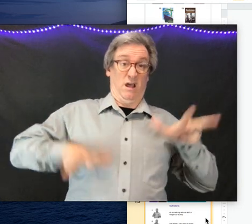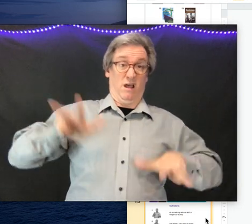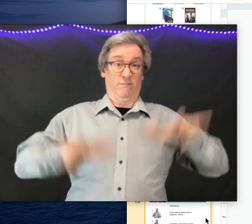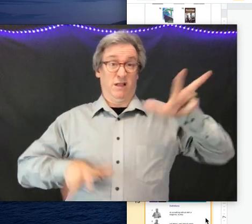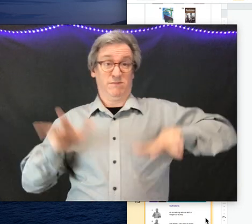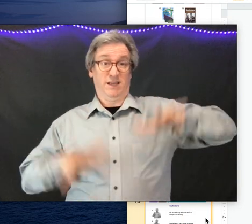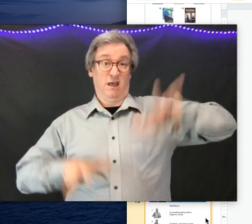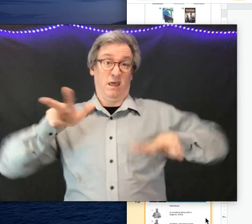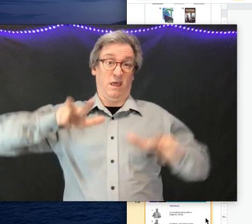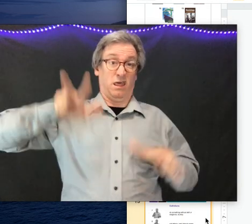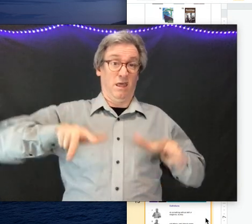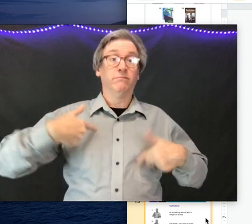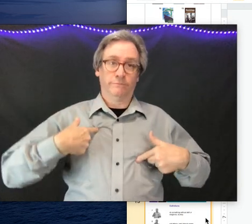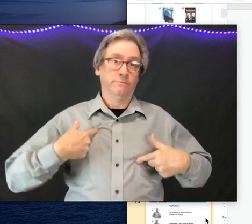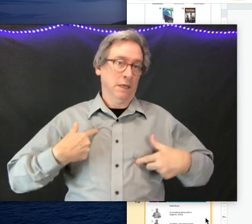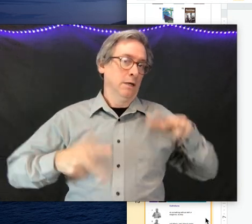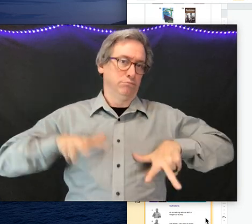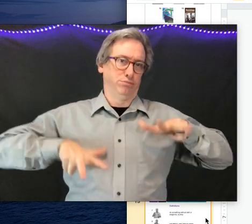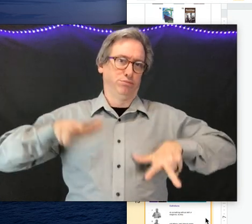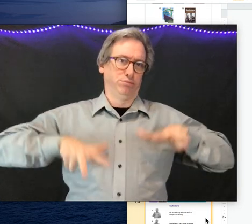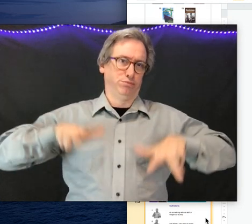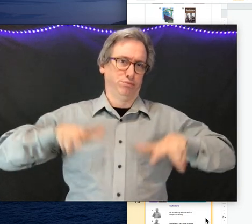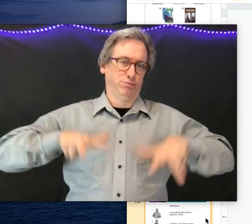awkward. Oh, I'm clumsy.